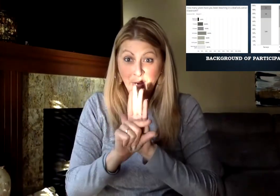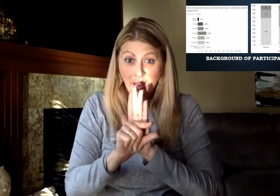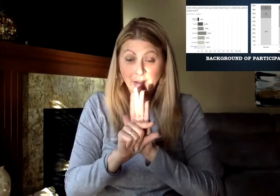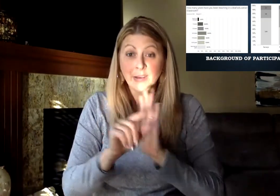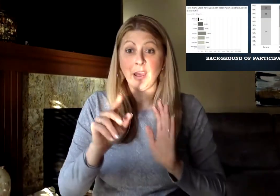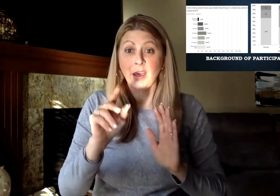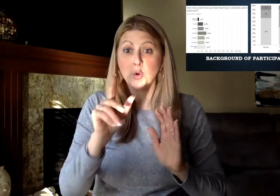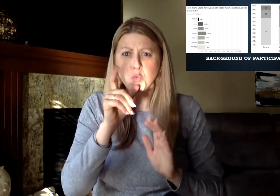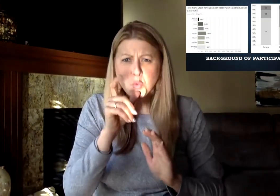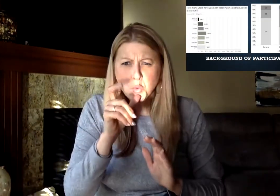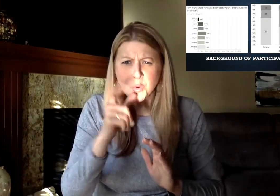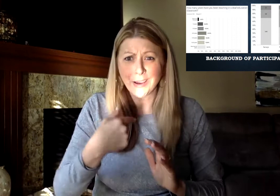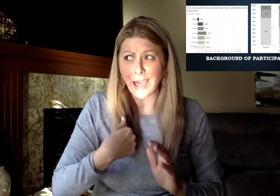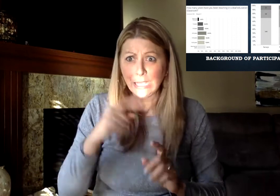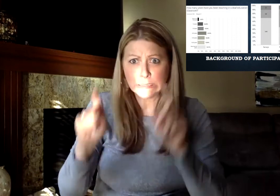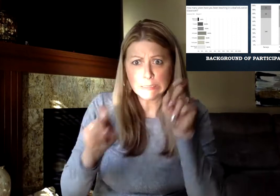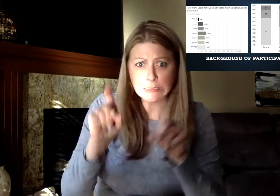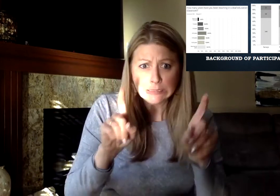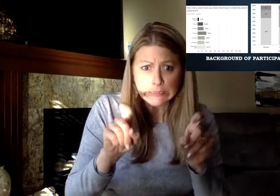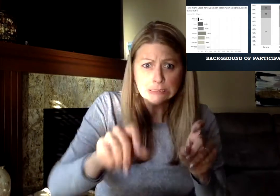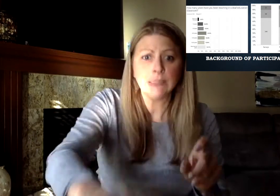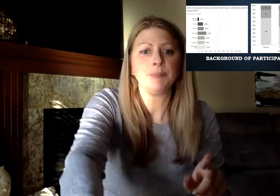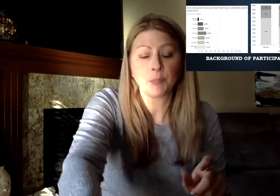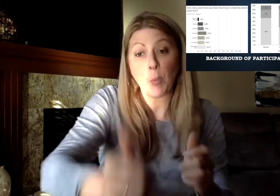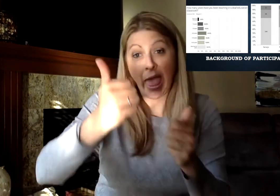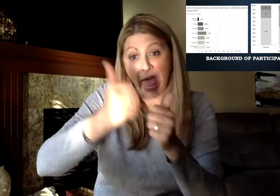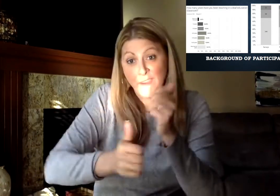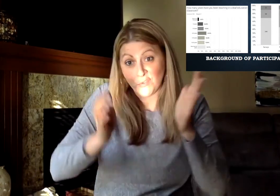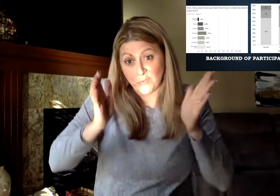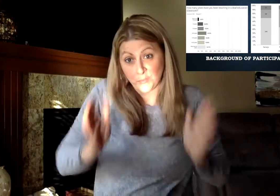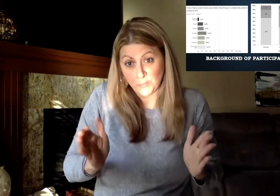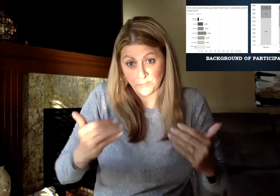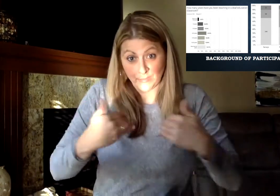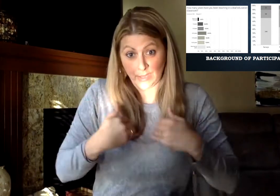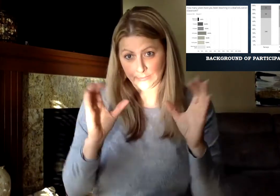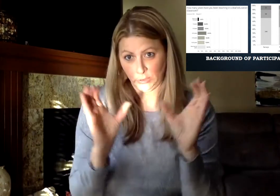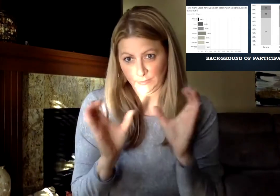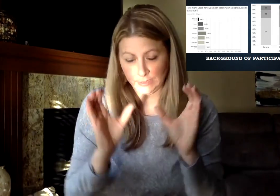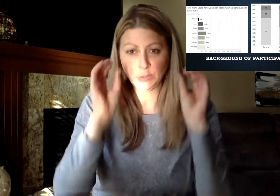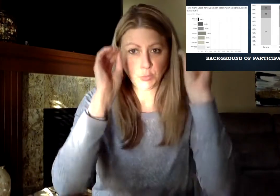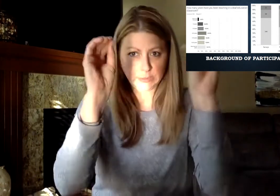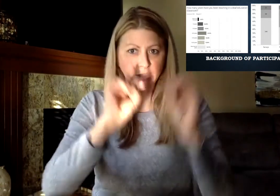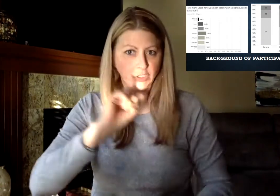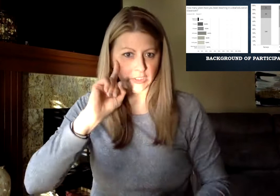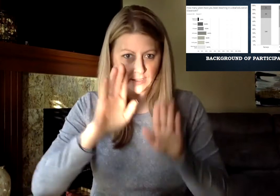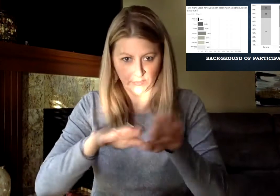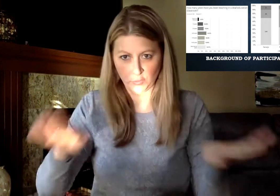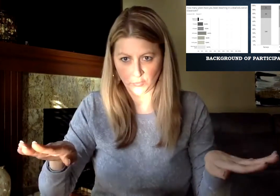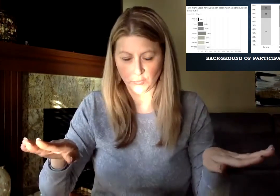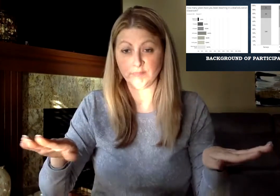Okay, the background of who I asked questions of. Well, everyone had a deaf education